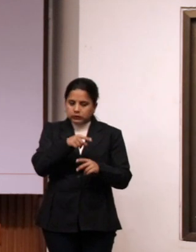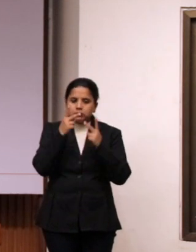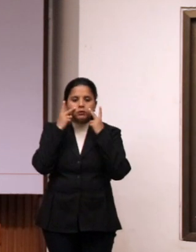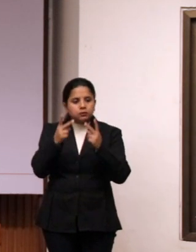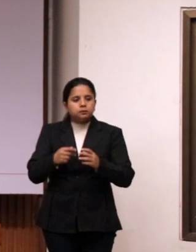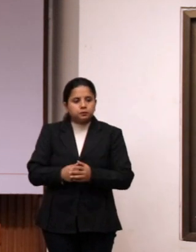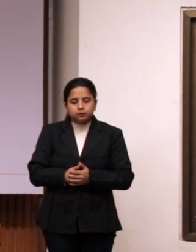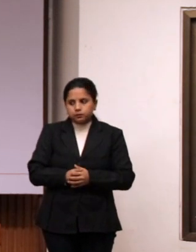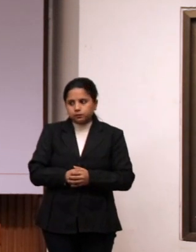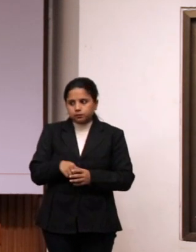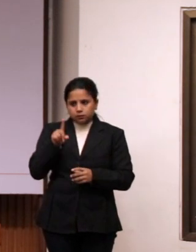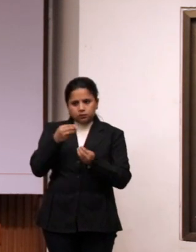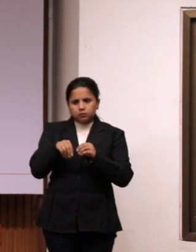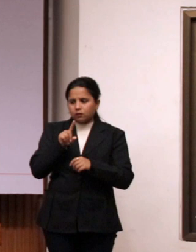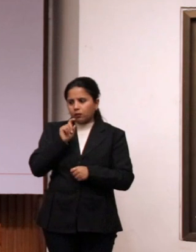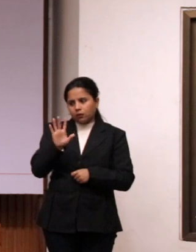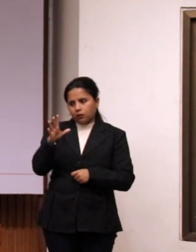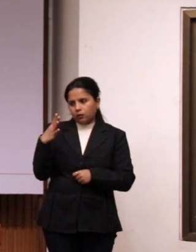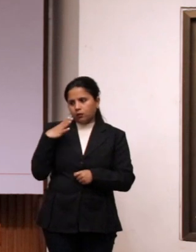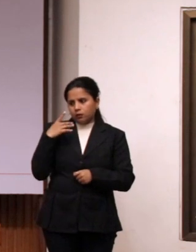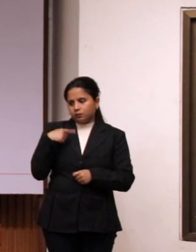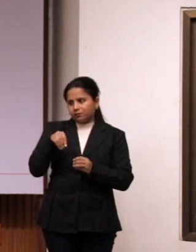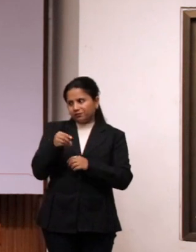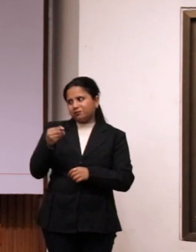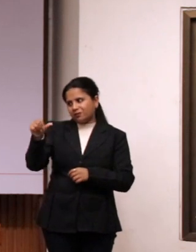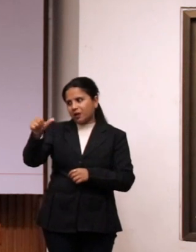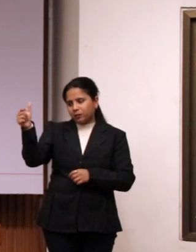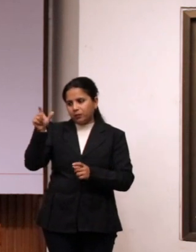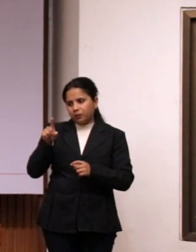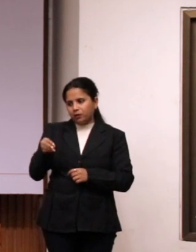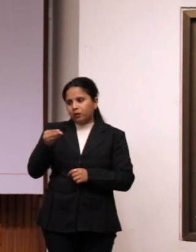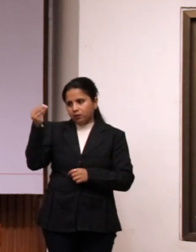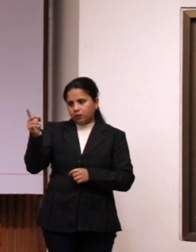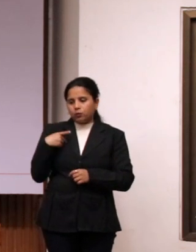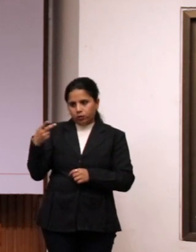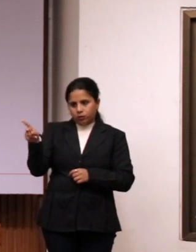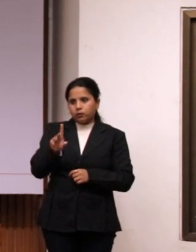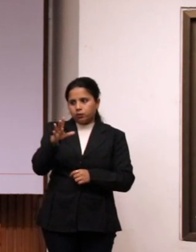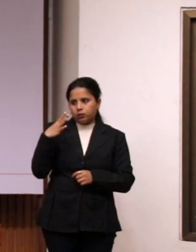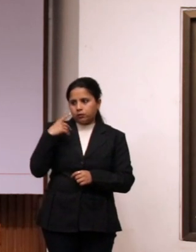that. Actually, please, just a minute. We also want to give chance to everyone. So we'll come to you.